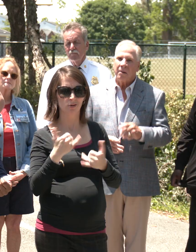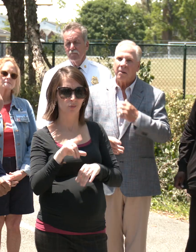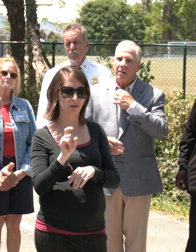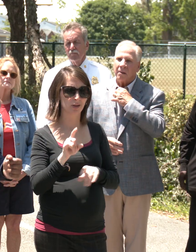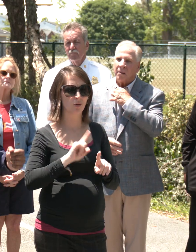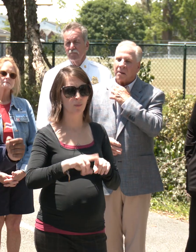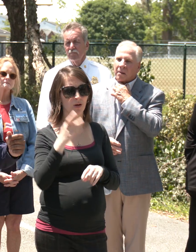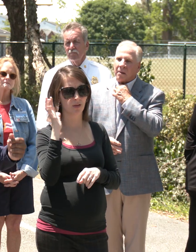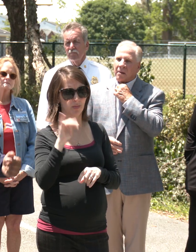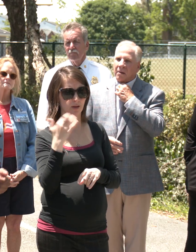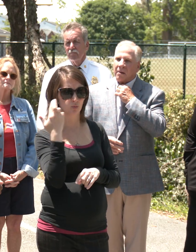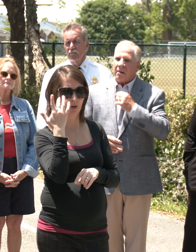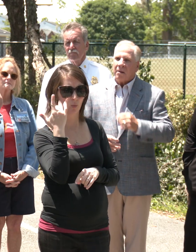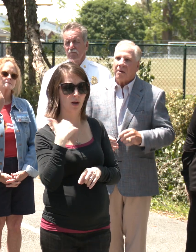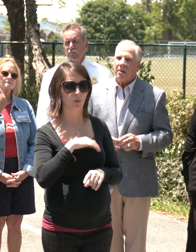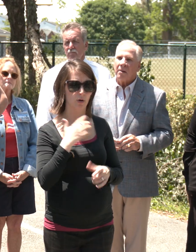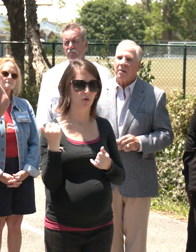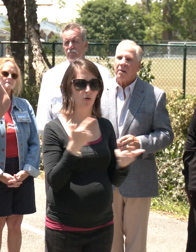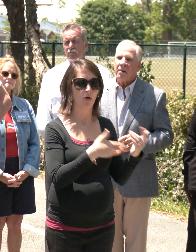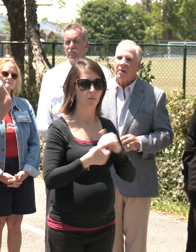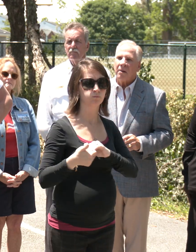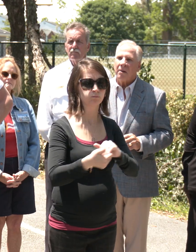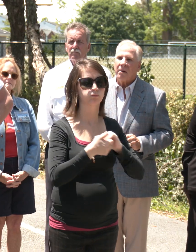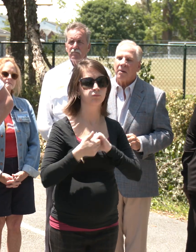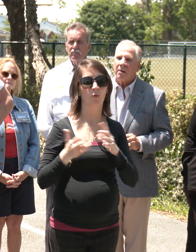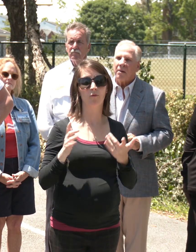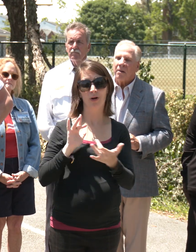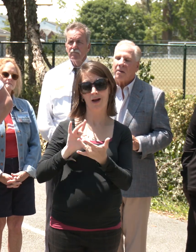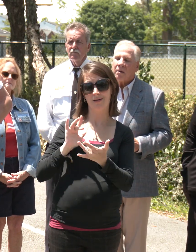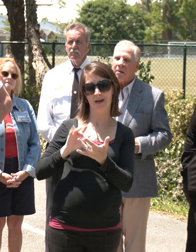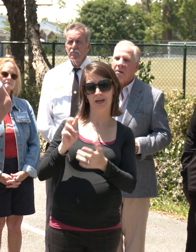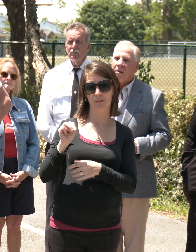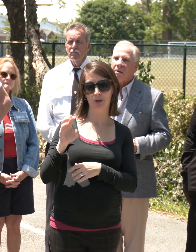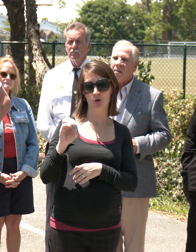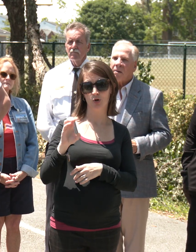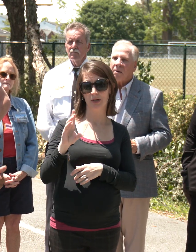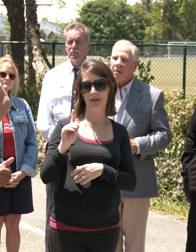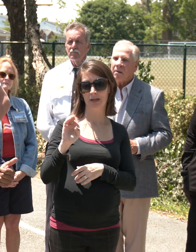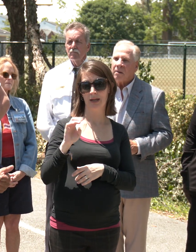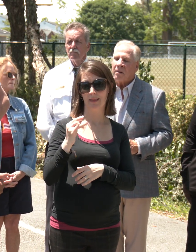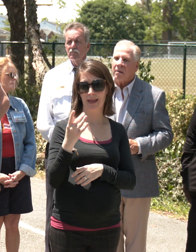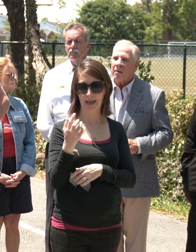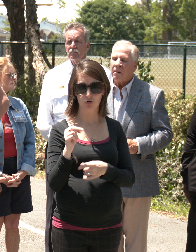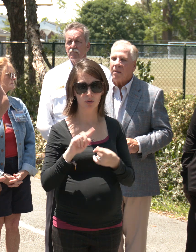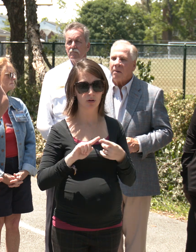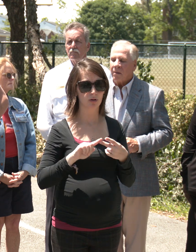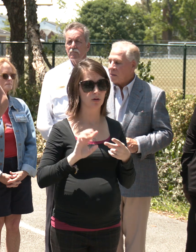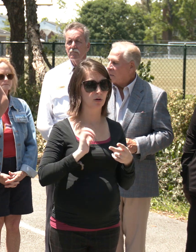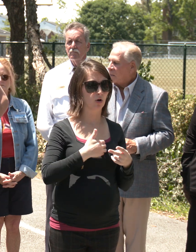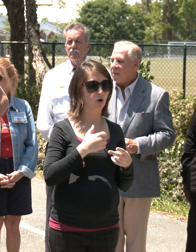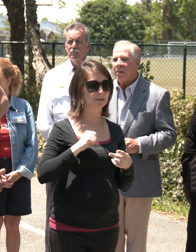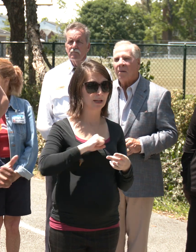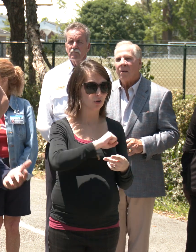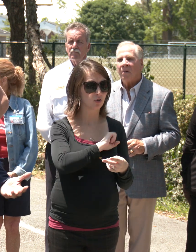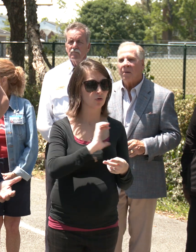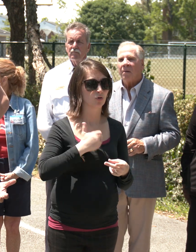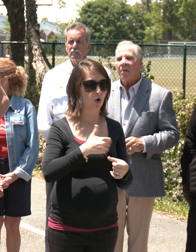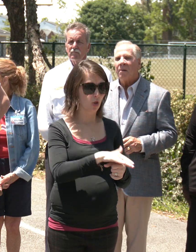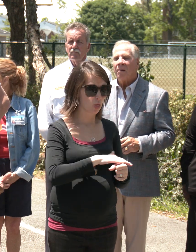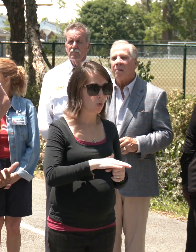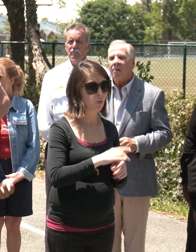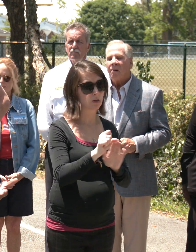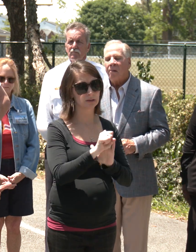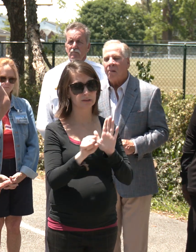together. And that's why you see we've contacted the Missouri delegation, our senators, our local and state officials, the